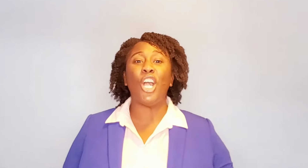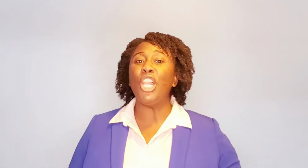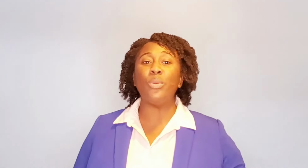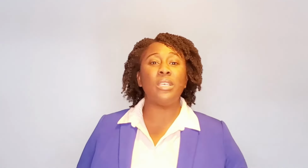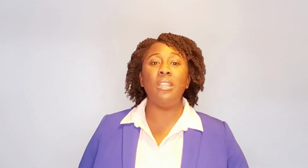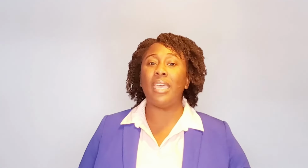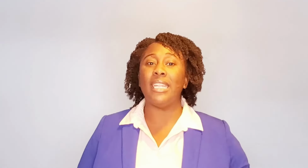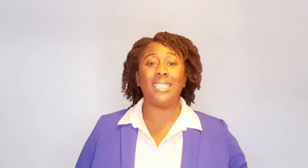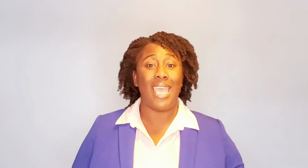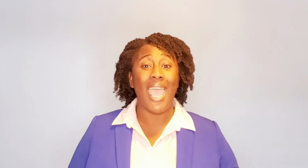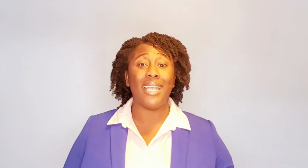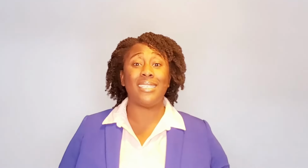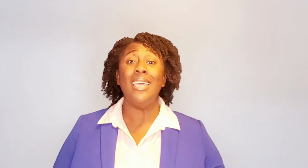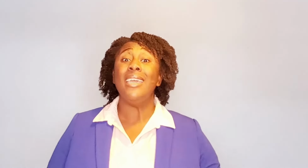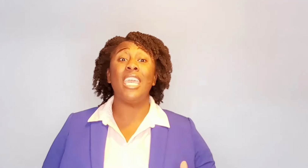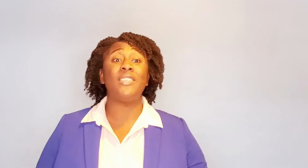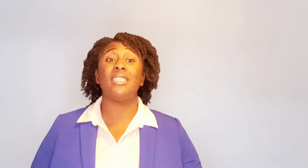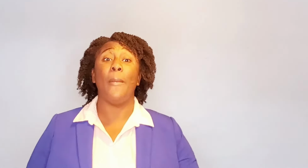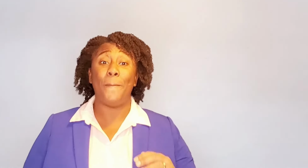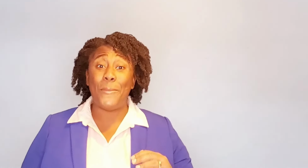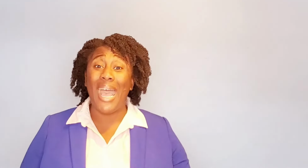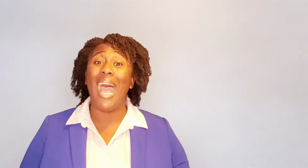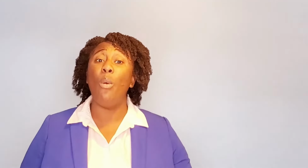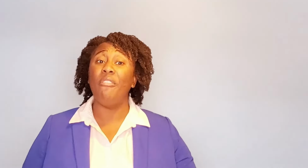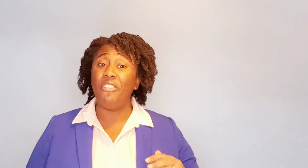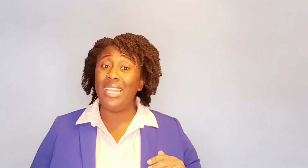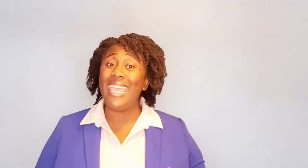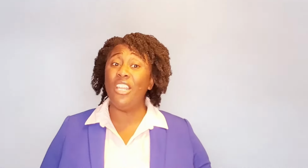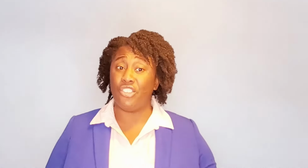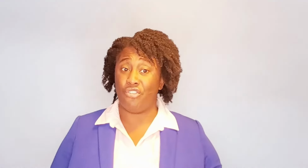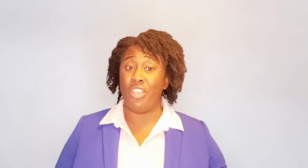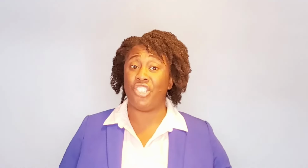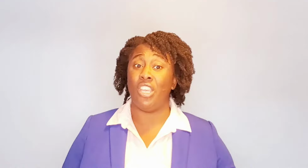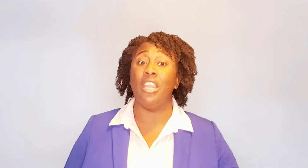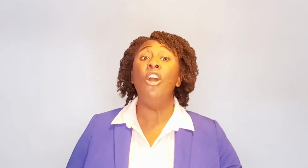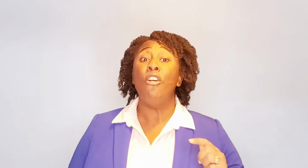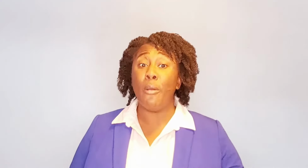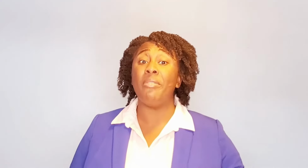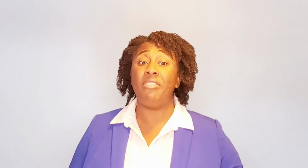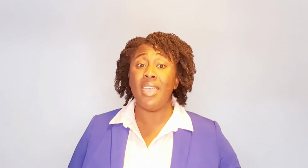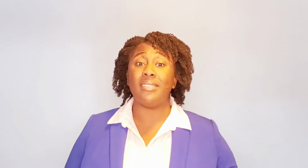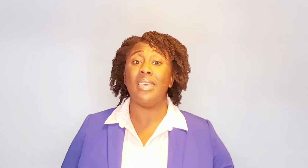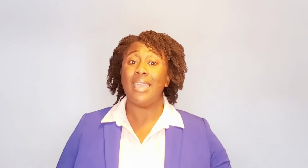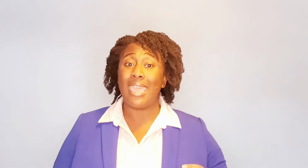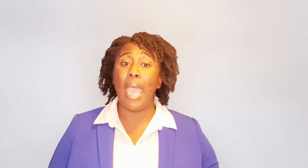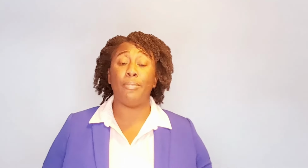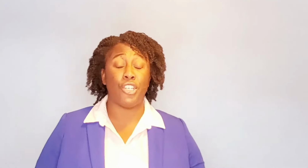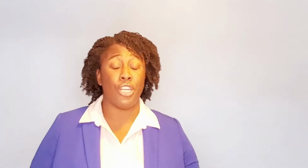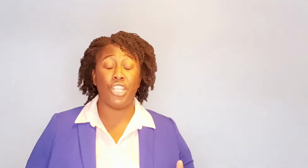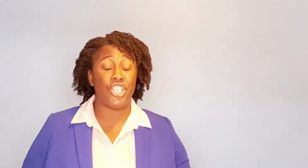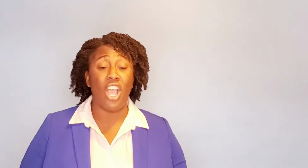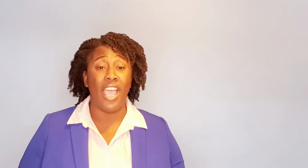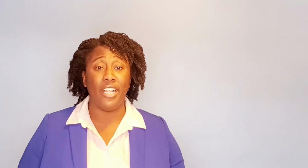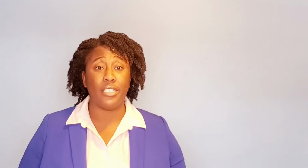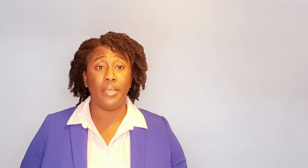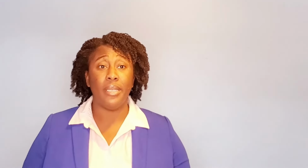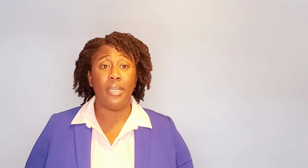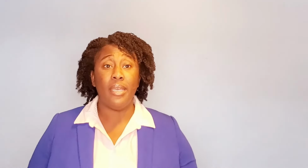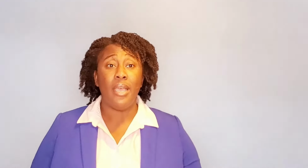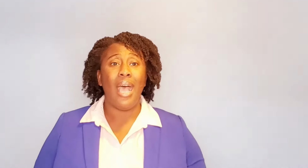closer look at the text gives us a powerful illustration from this captured child. Let's